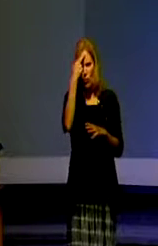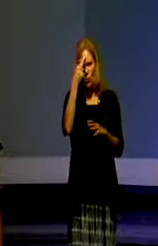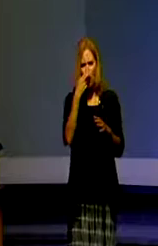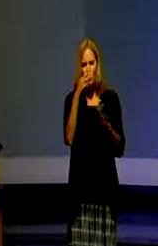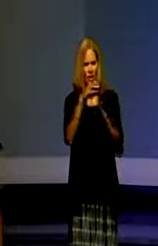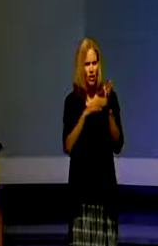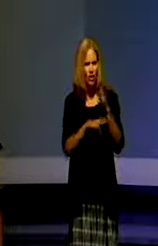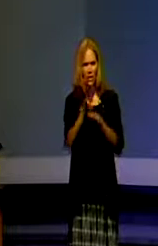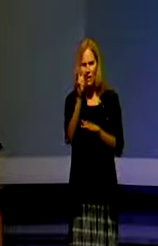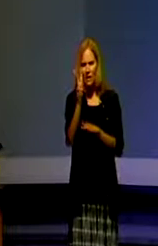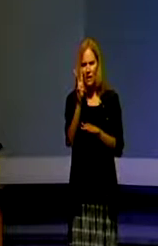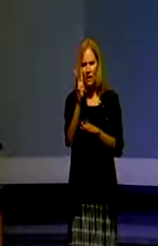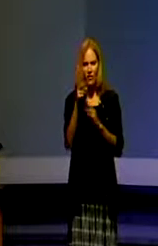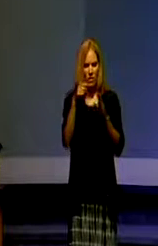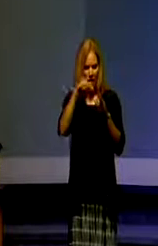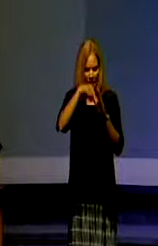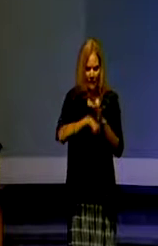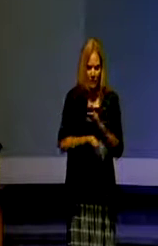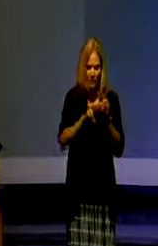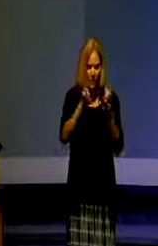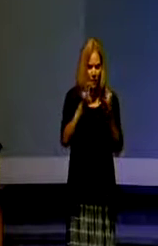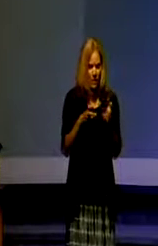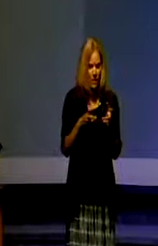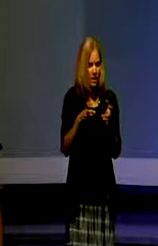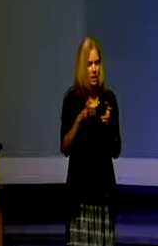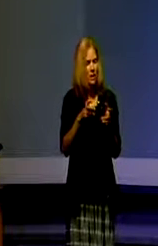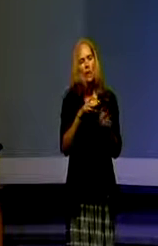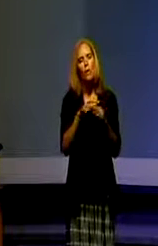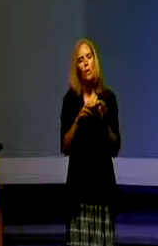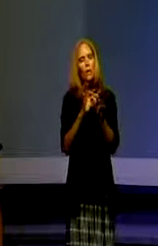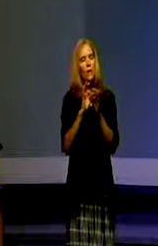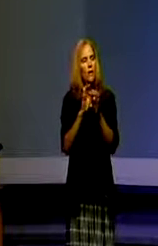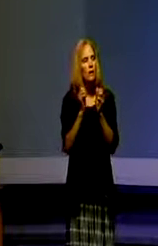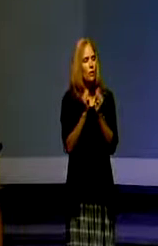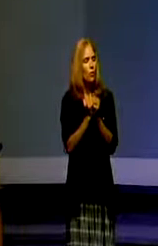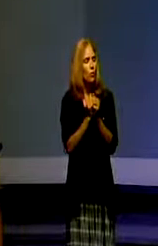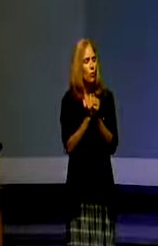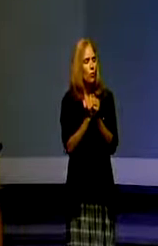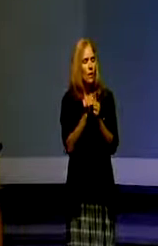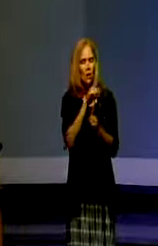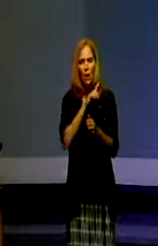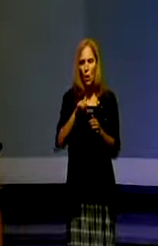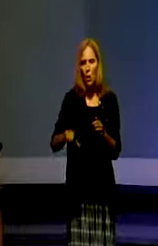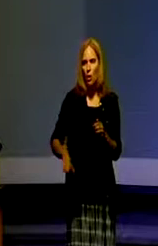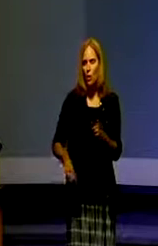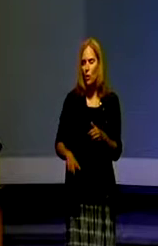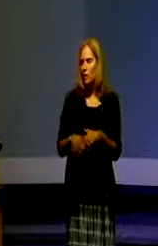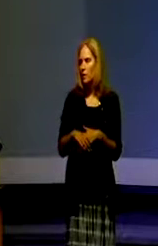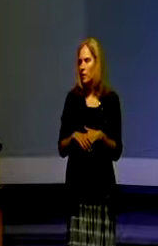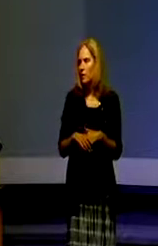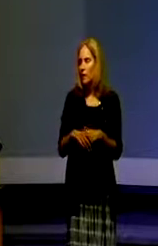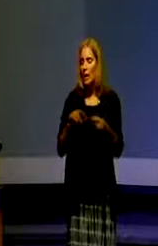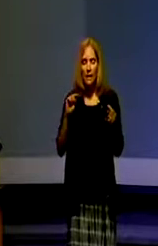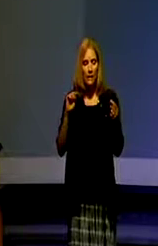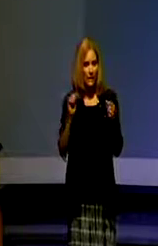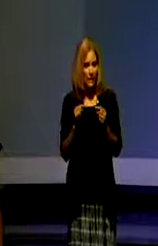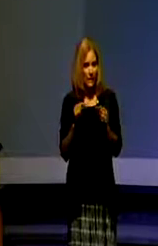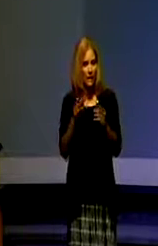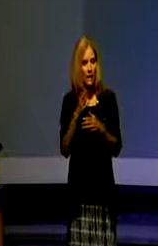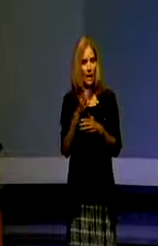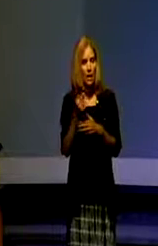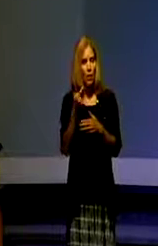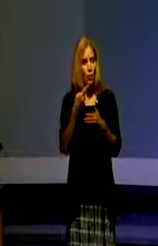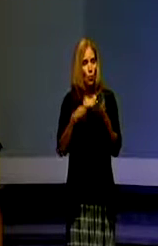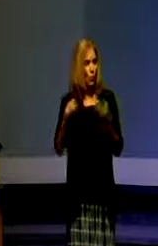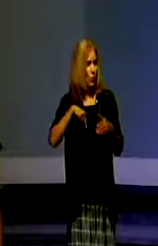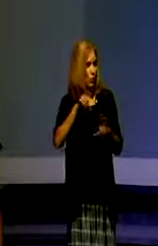6 is a very deep subject about the relationship we have with the Lord and sin and what we